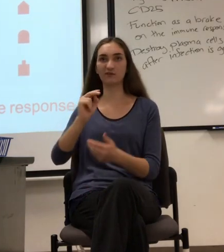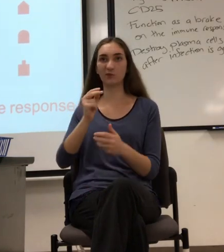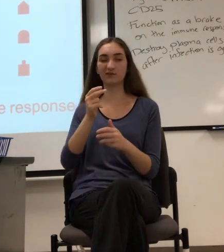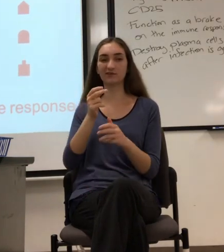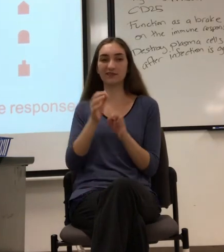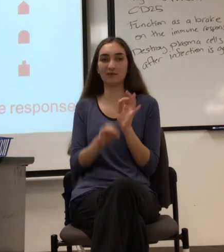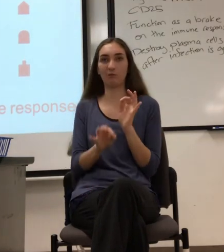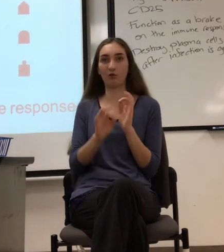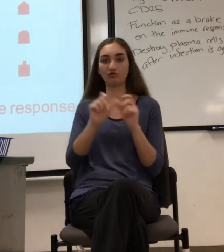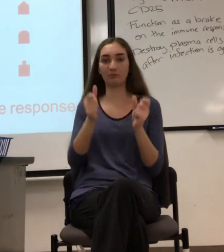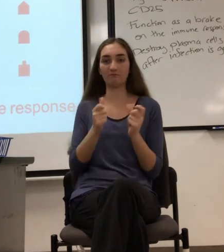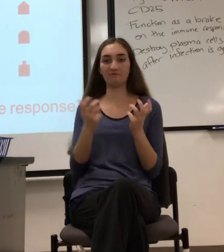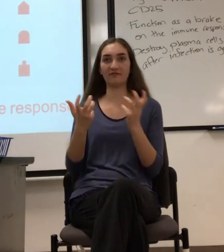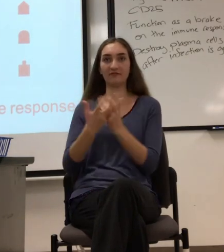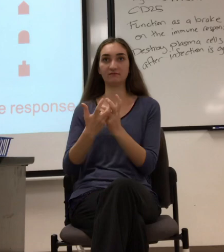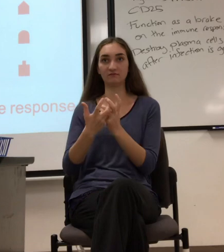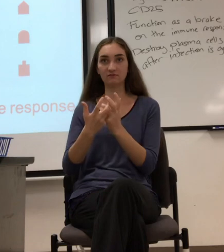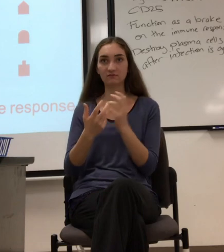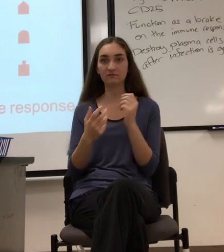So what you're showing here is